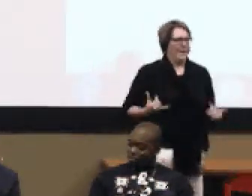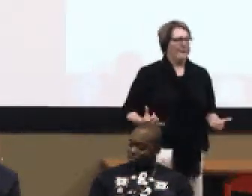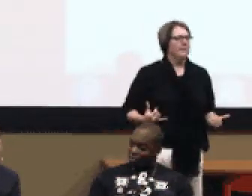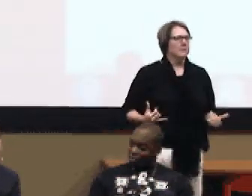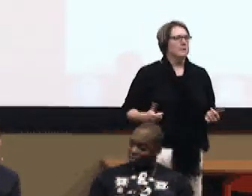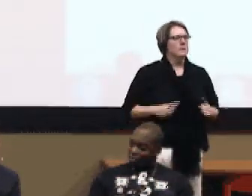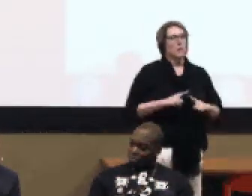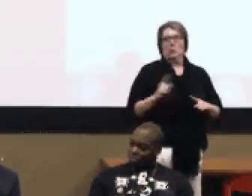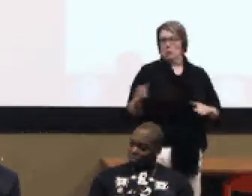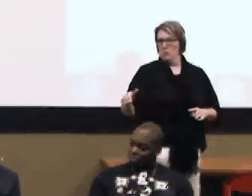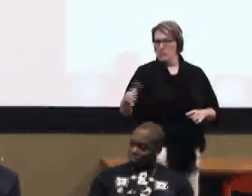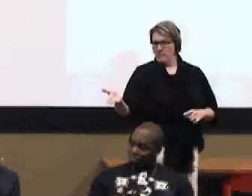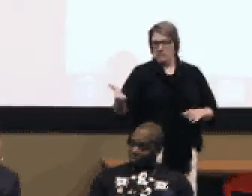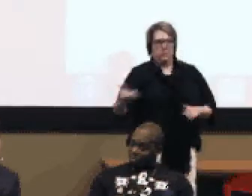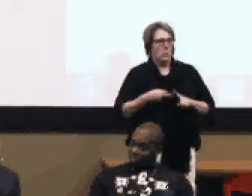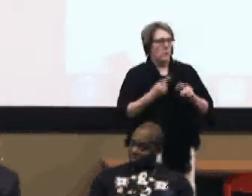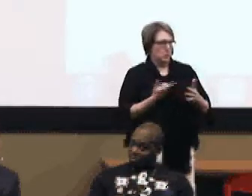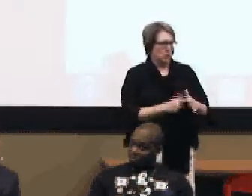to start.